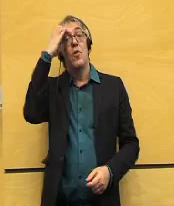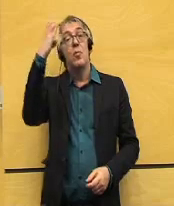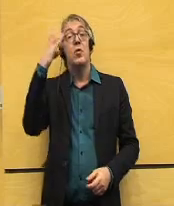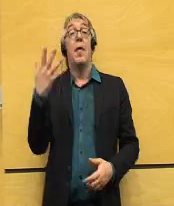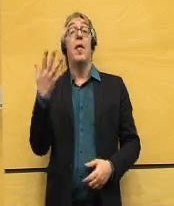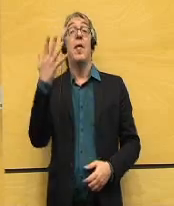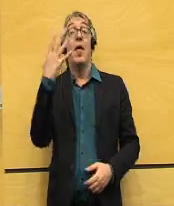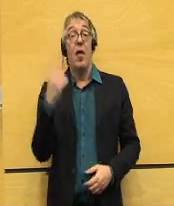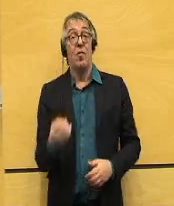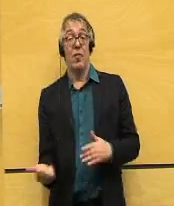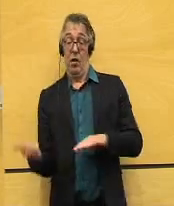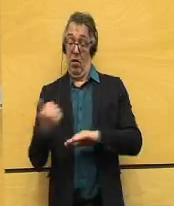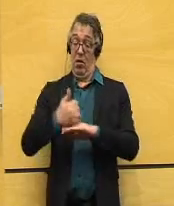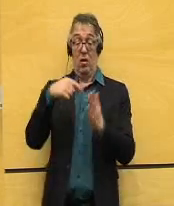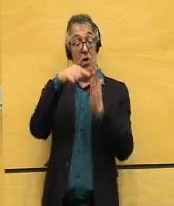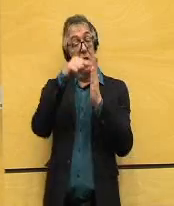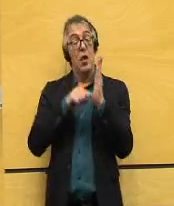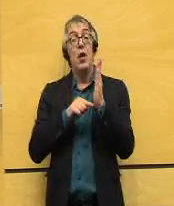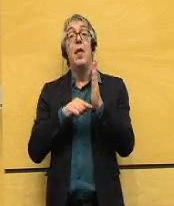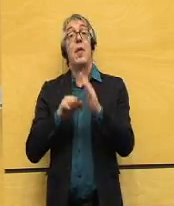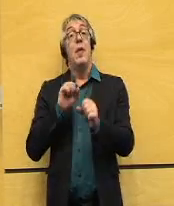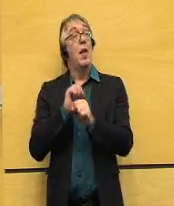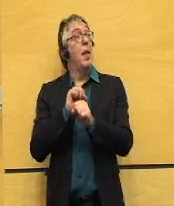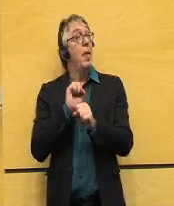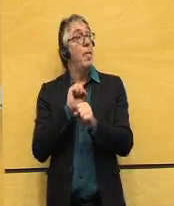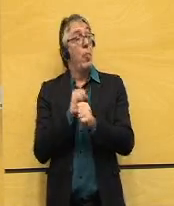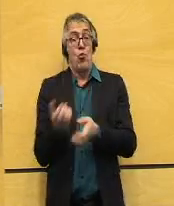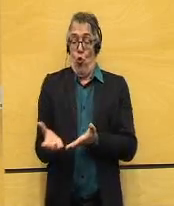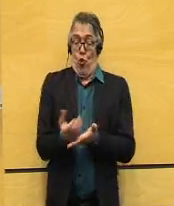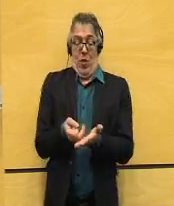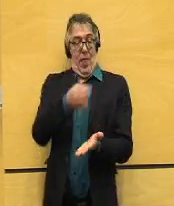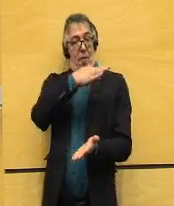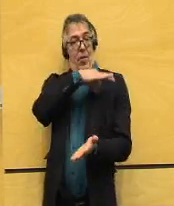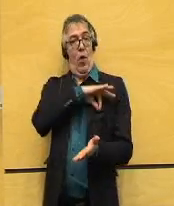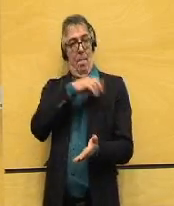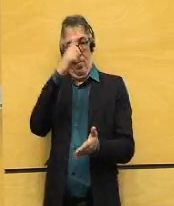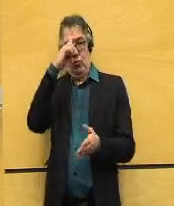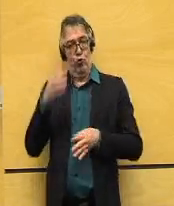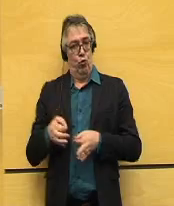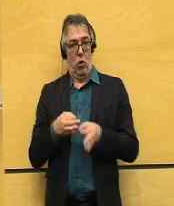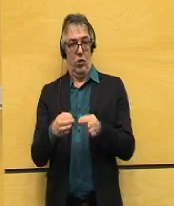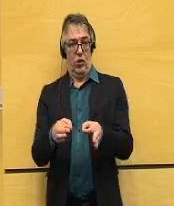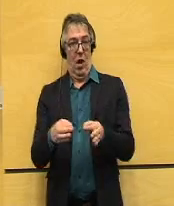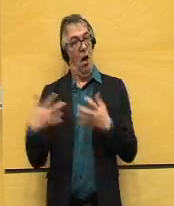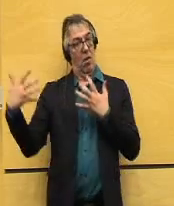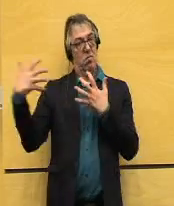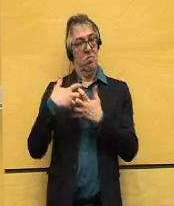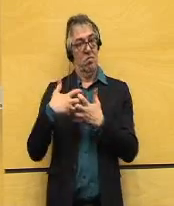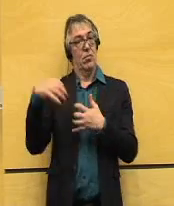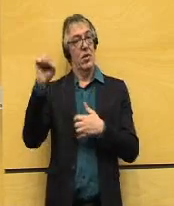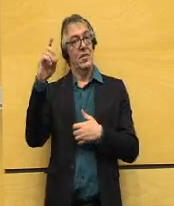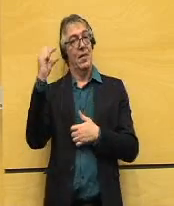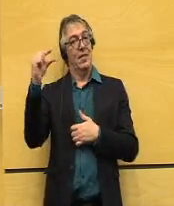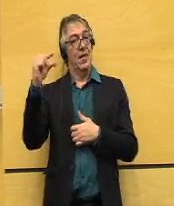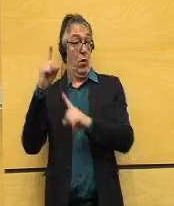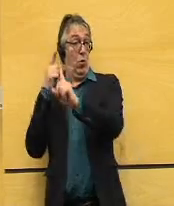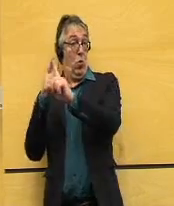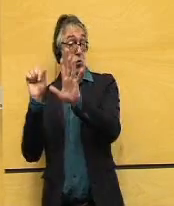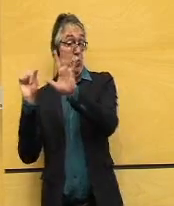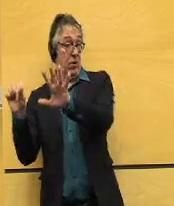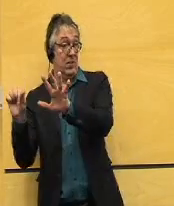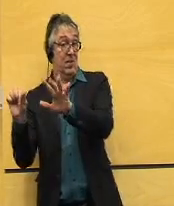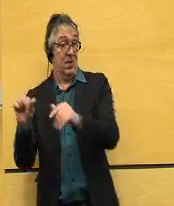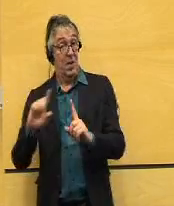for persons with disabilities, with goal number 6, to ensure gender equality and